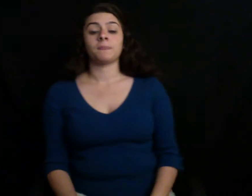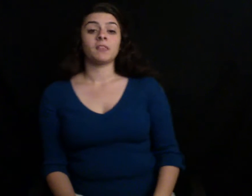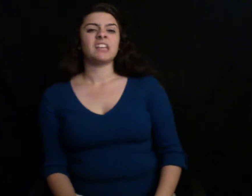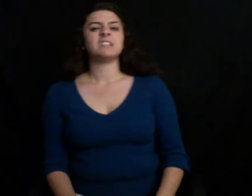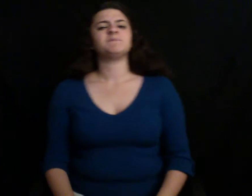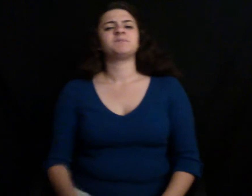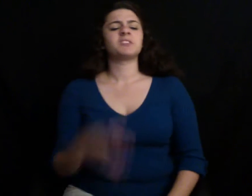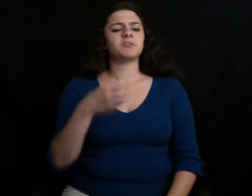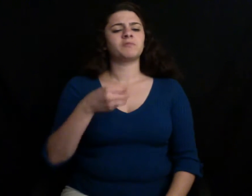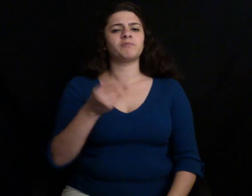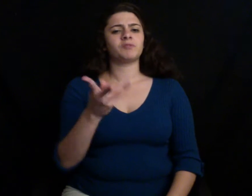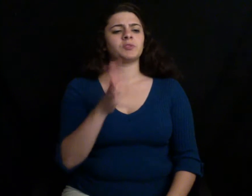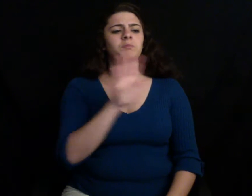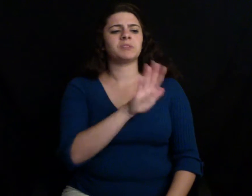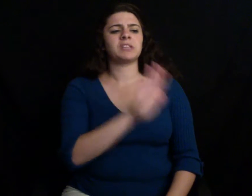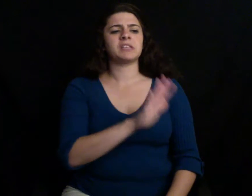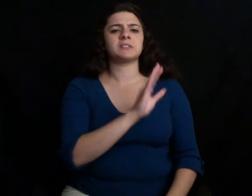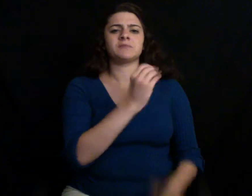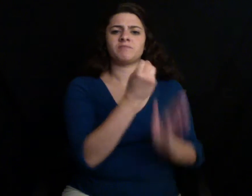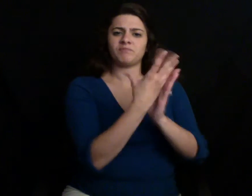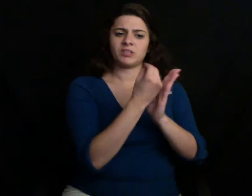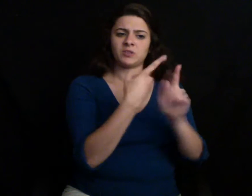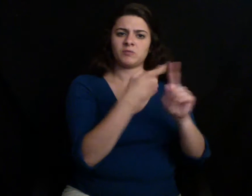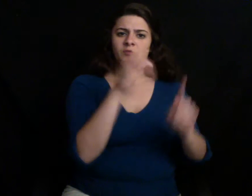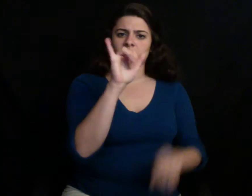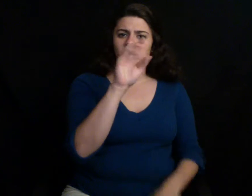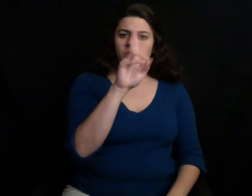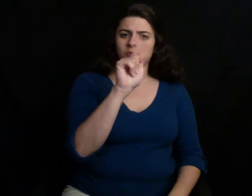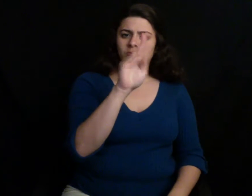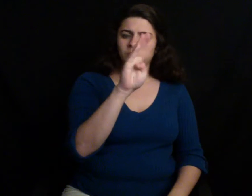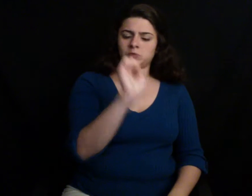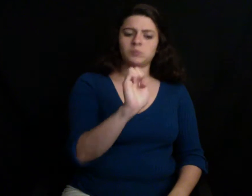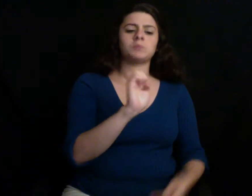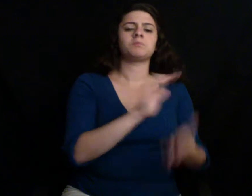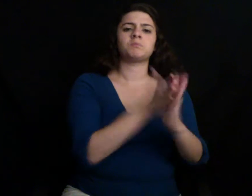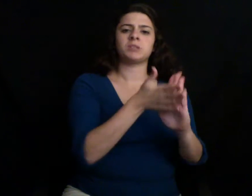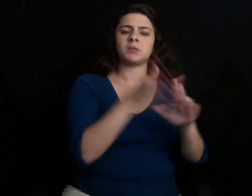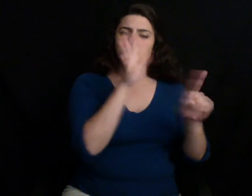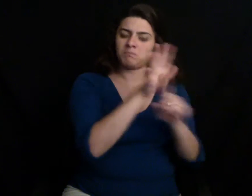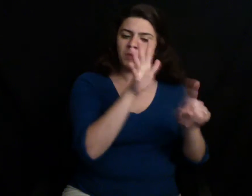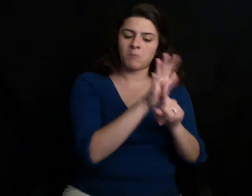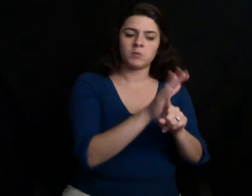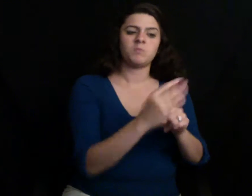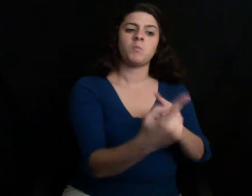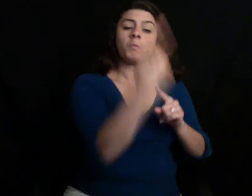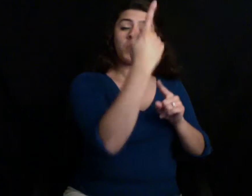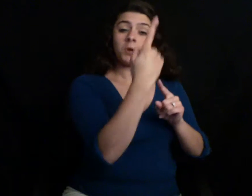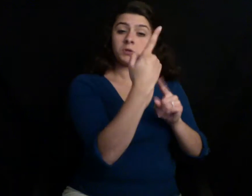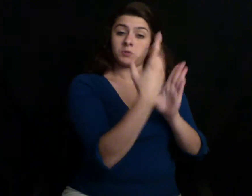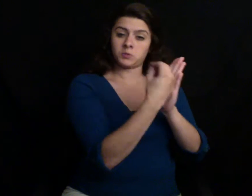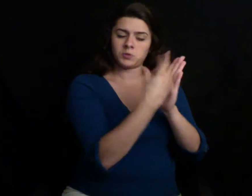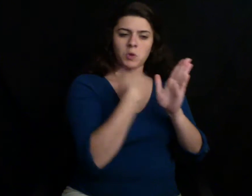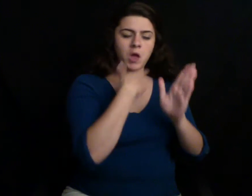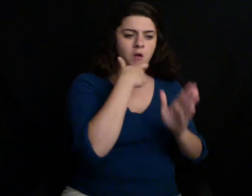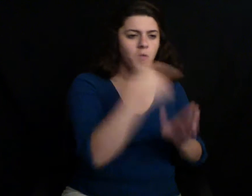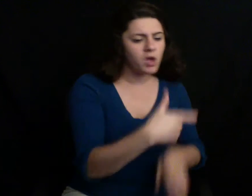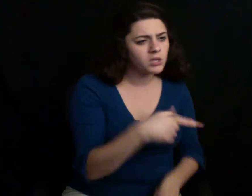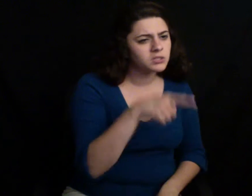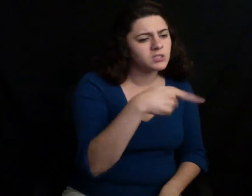on Reddit over the years, but there was one in particular that got my attention, and I thought, I really need to talk to this guy. But before we